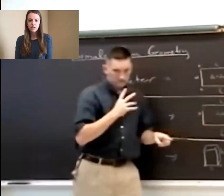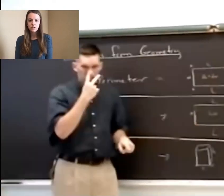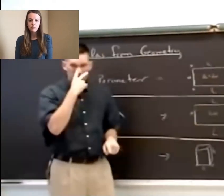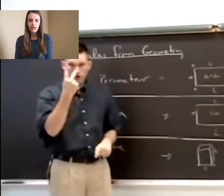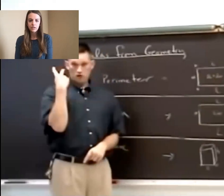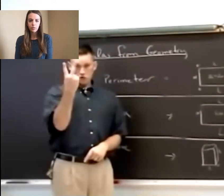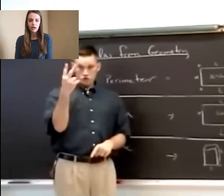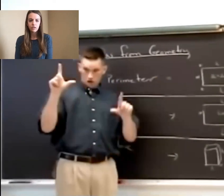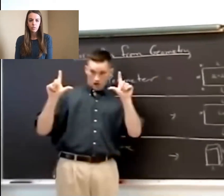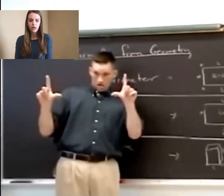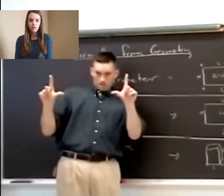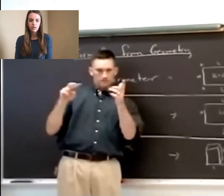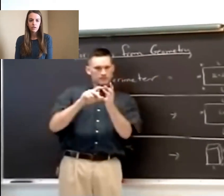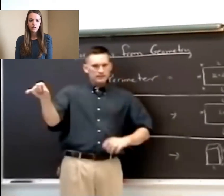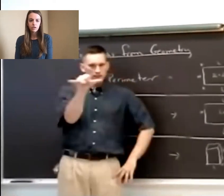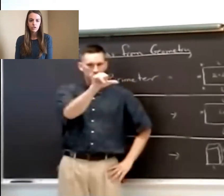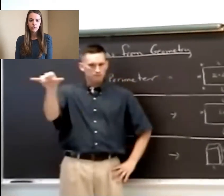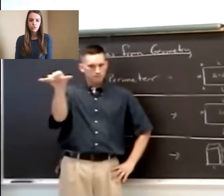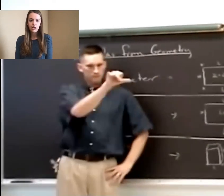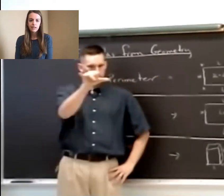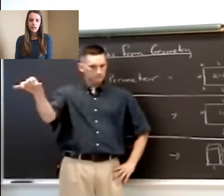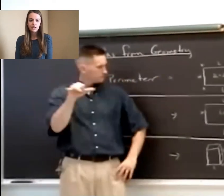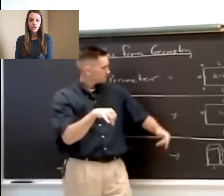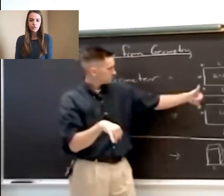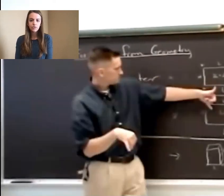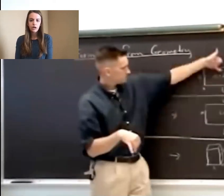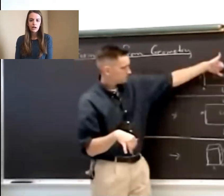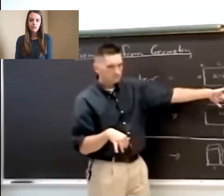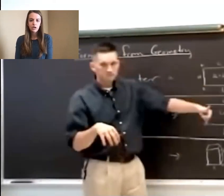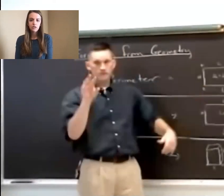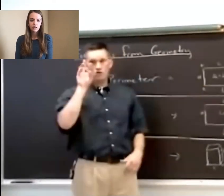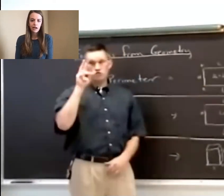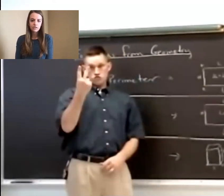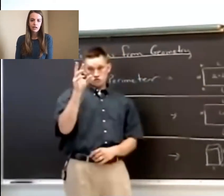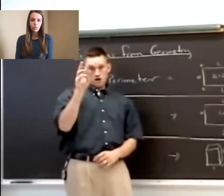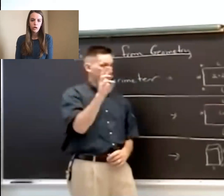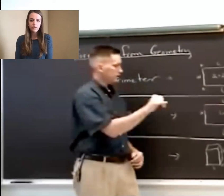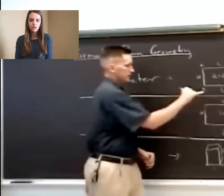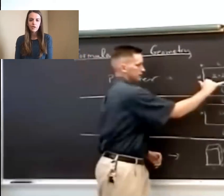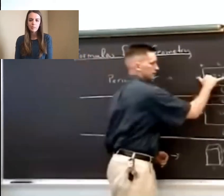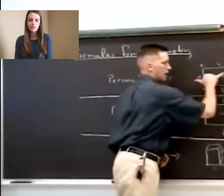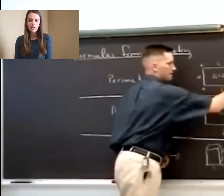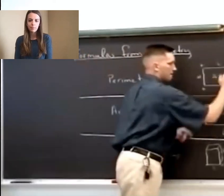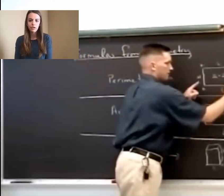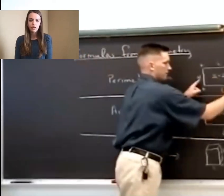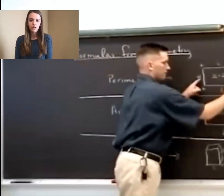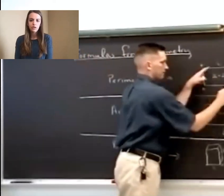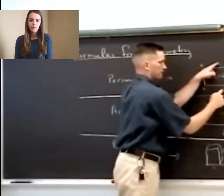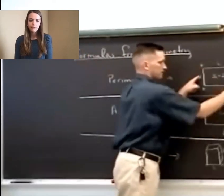the space, the length and the width. There are two sides, and each of those sides, the lengths and the widths are going to be the same for